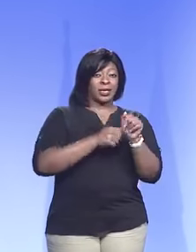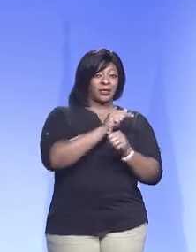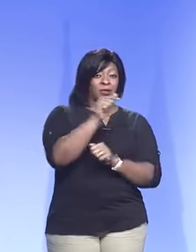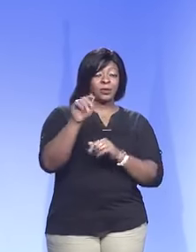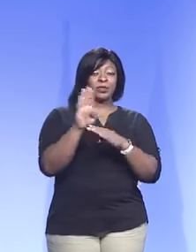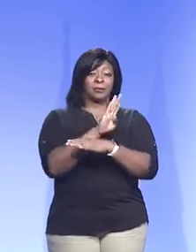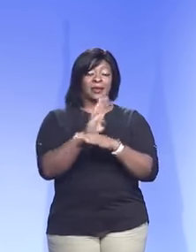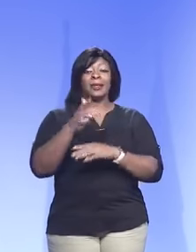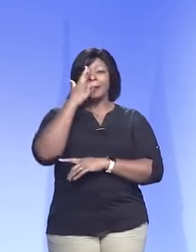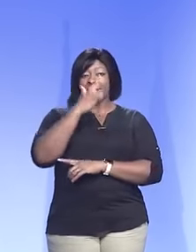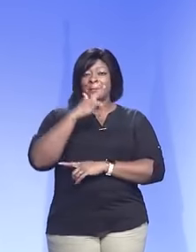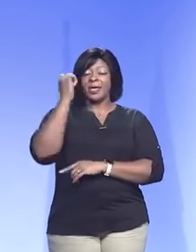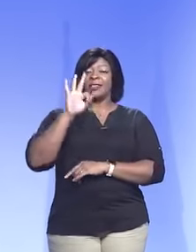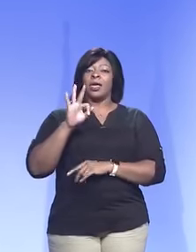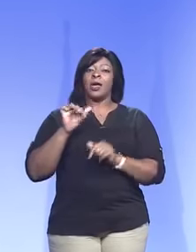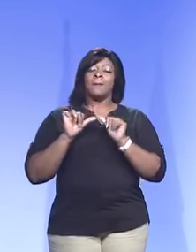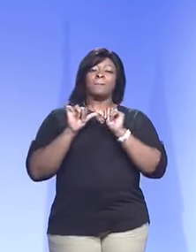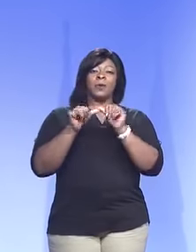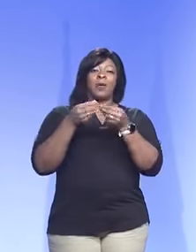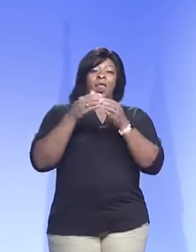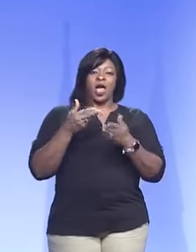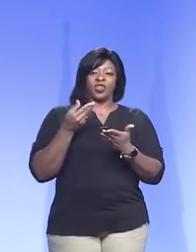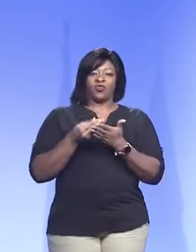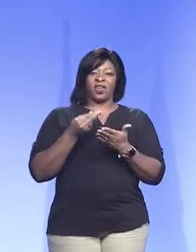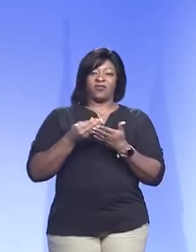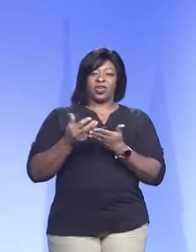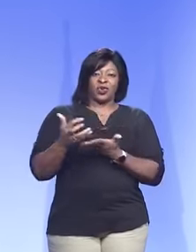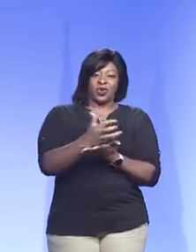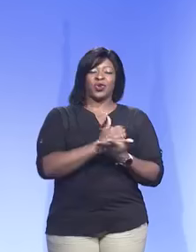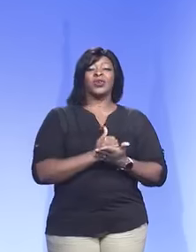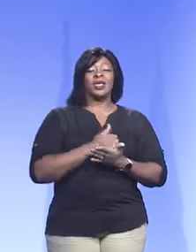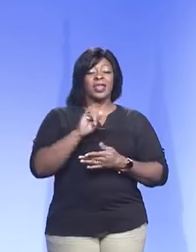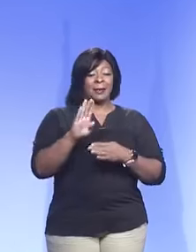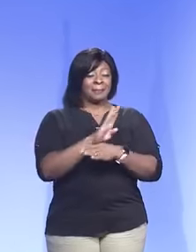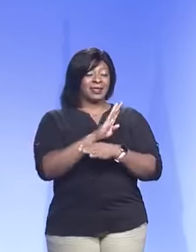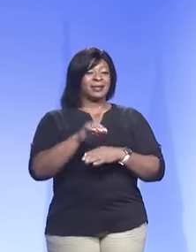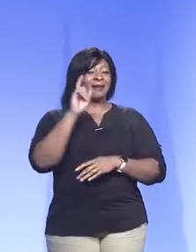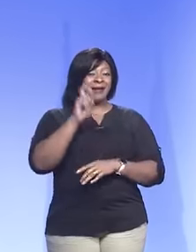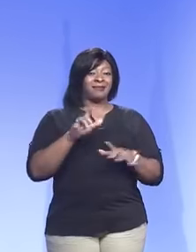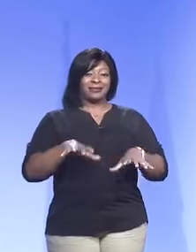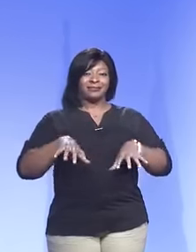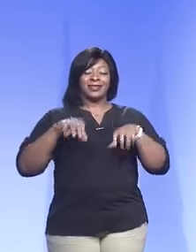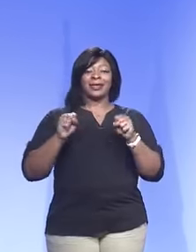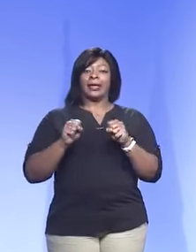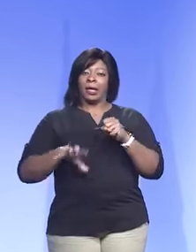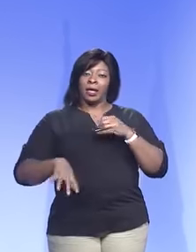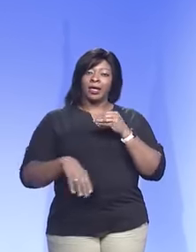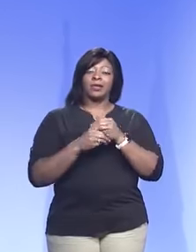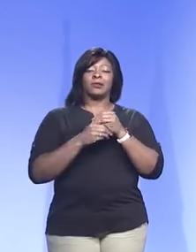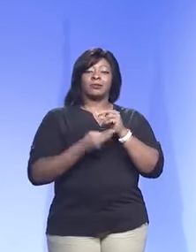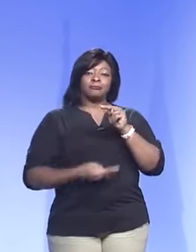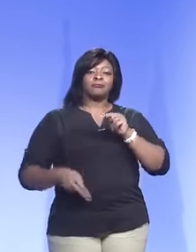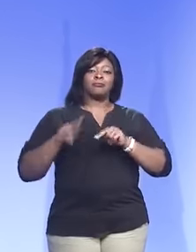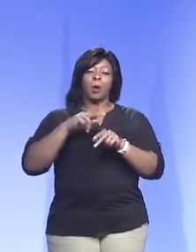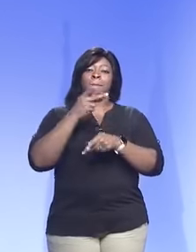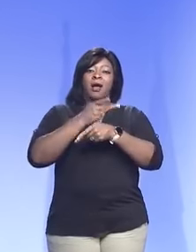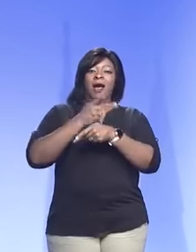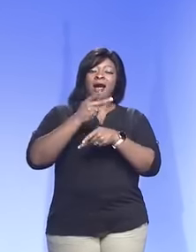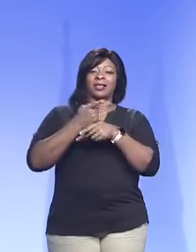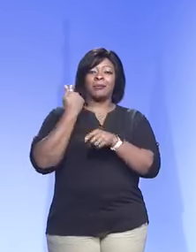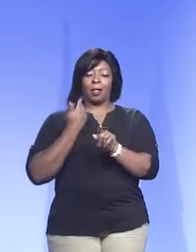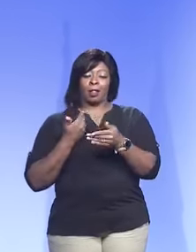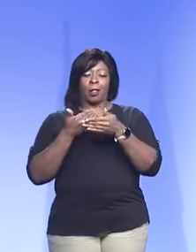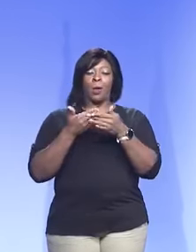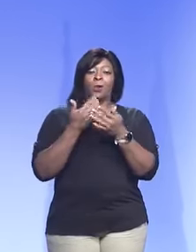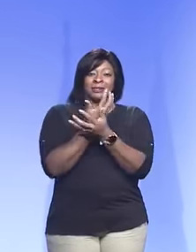businesses because of the permanent lost revenue, and in addition, because these businesses have to take on extra and heightened precautions in order